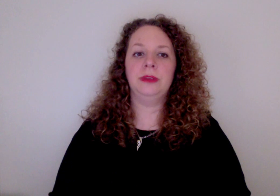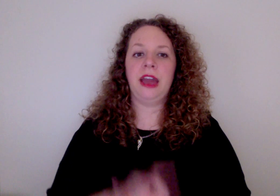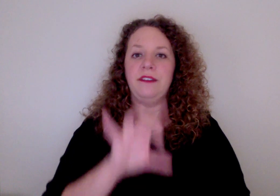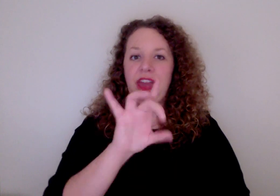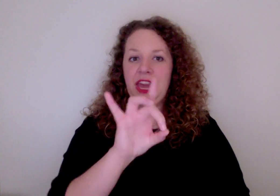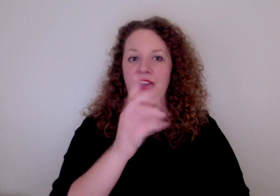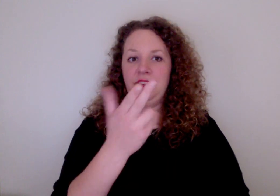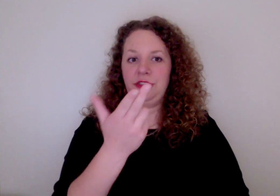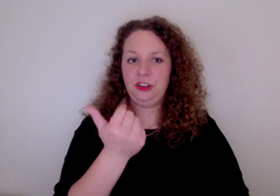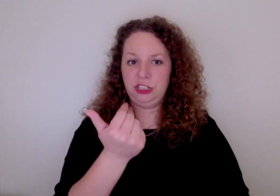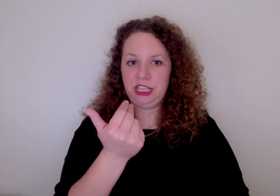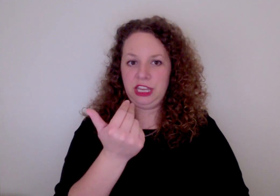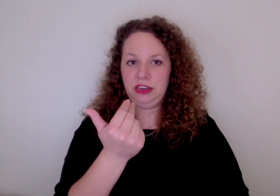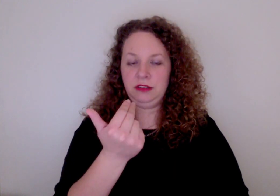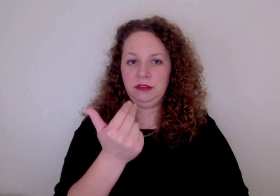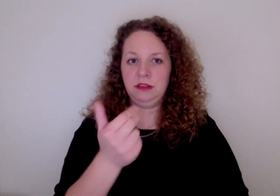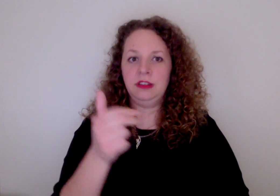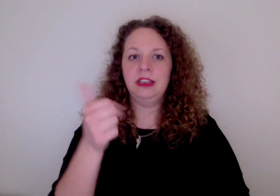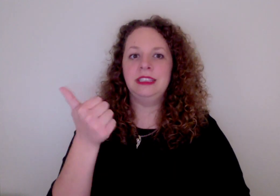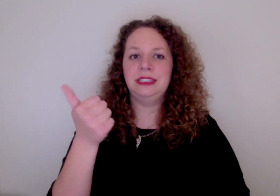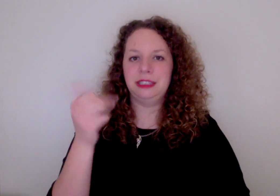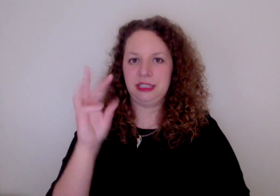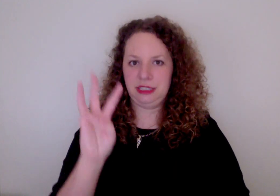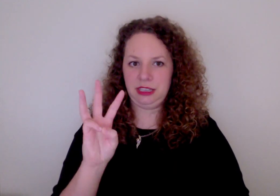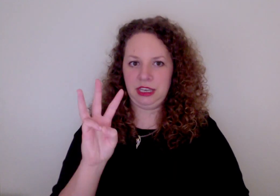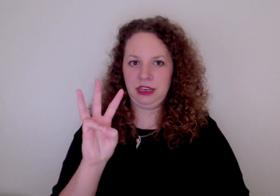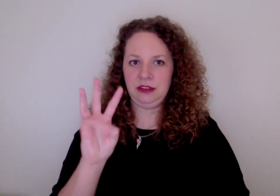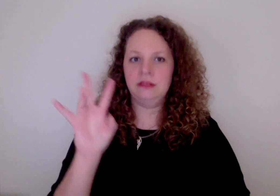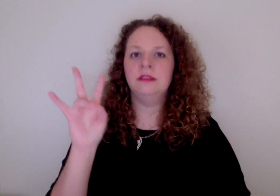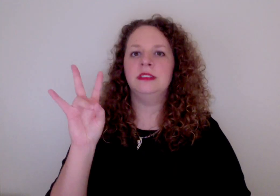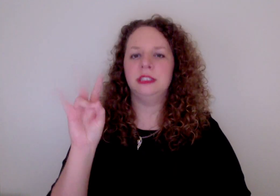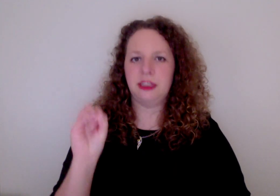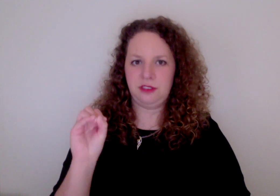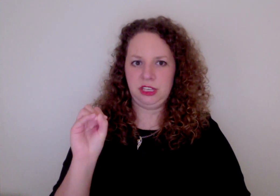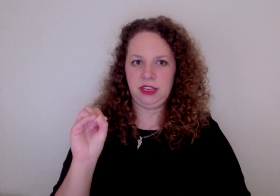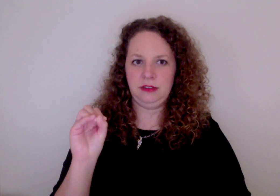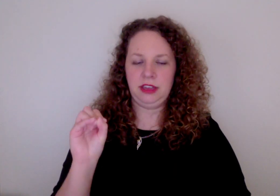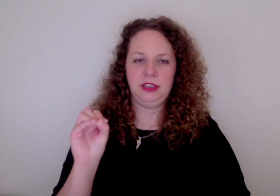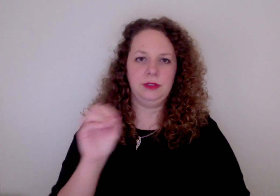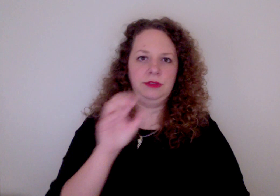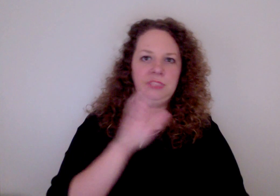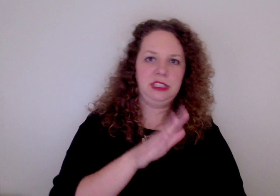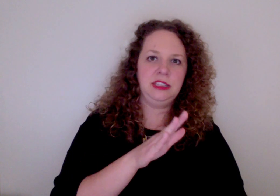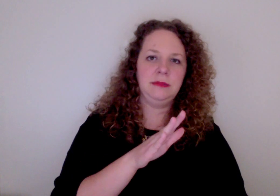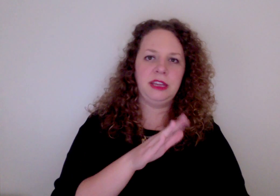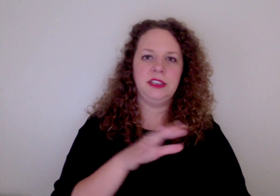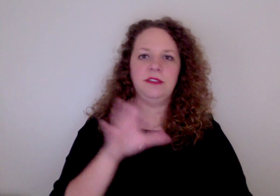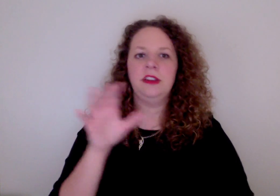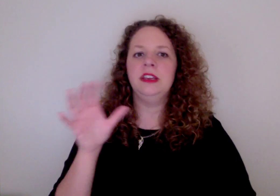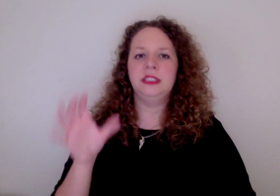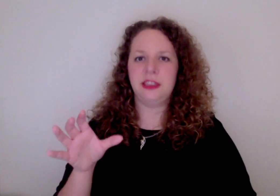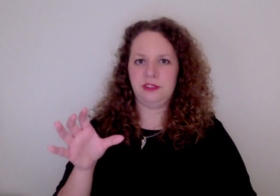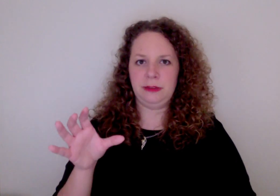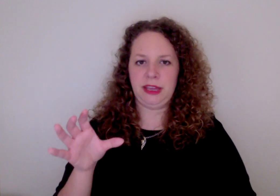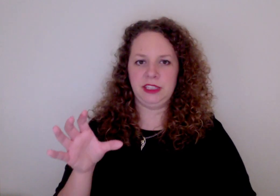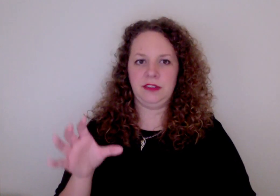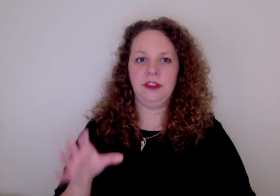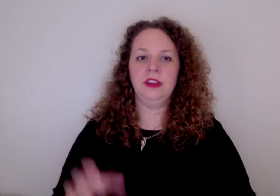have 813, 16, 70. Okay, so the 16 by itself, 70 by itself. Okay,